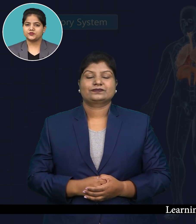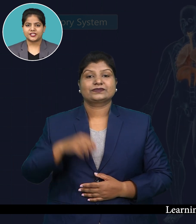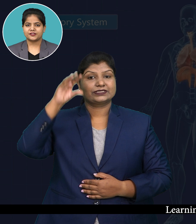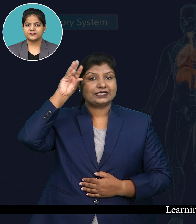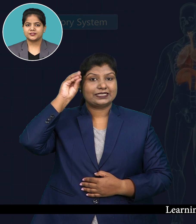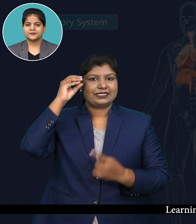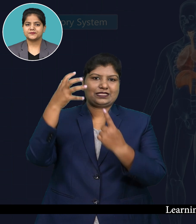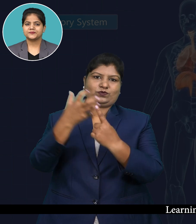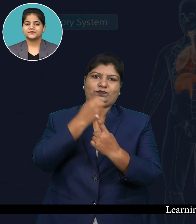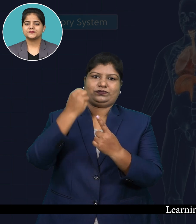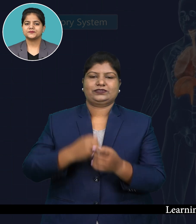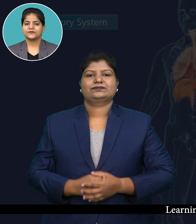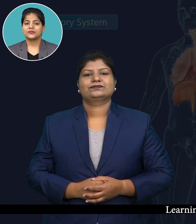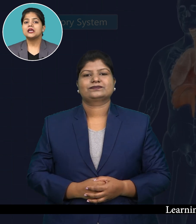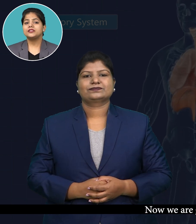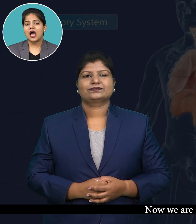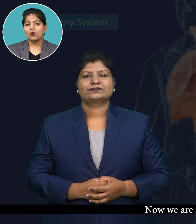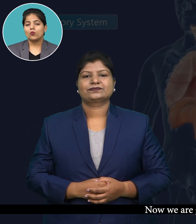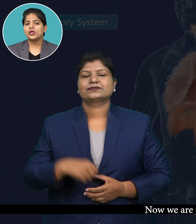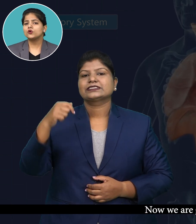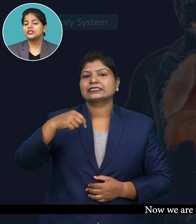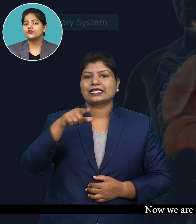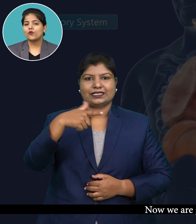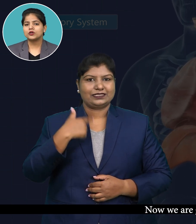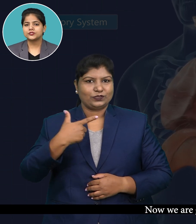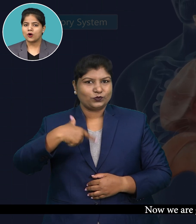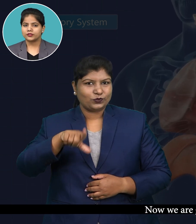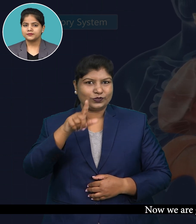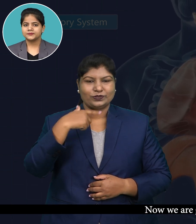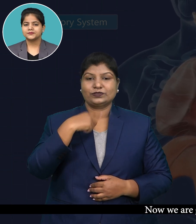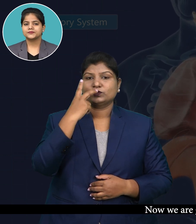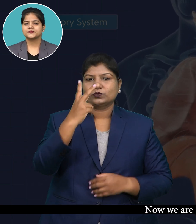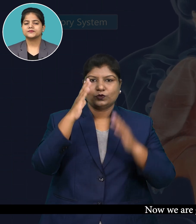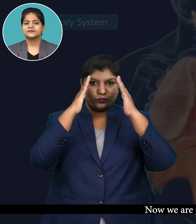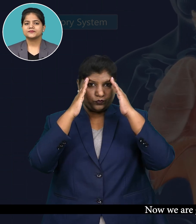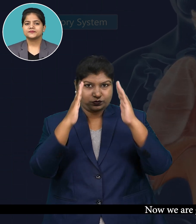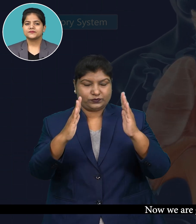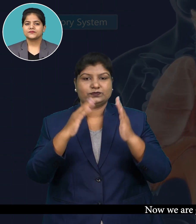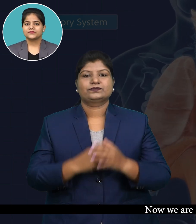Learning objectives. Now, we are going to focus on